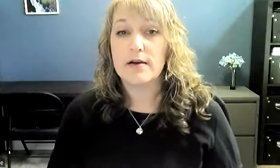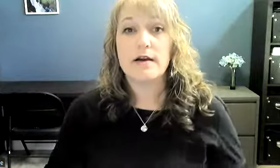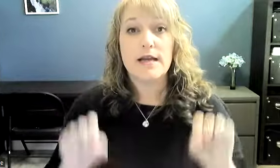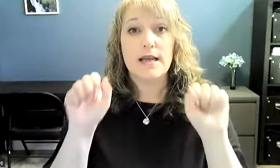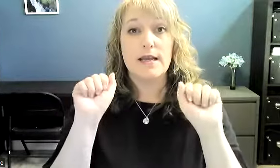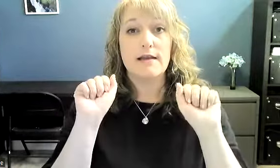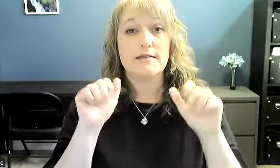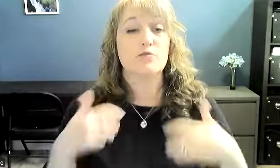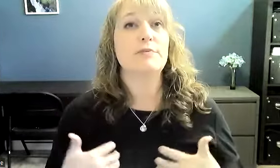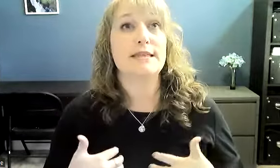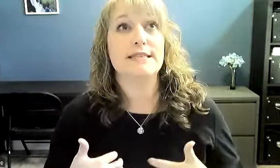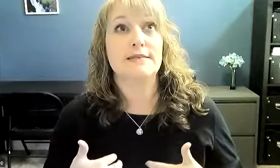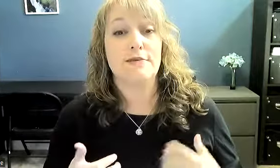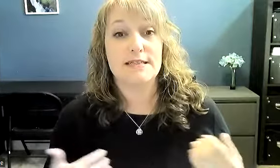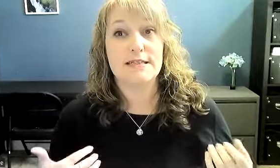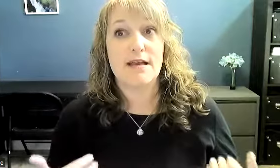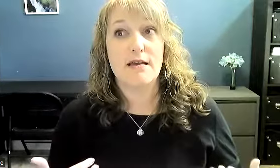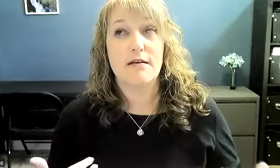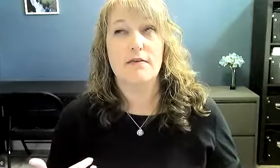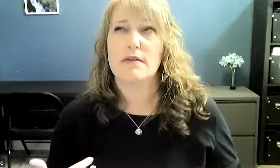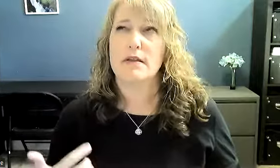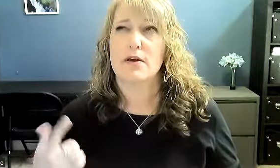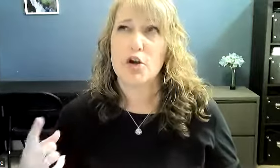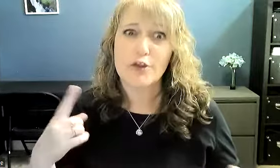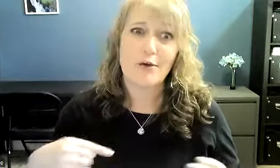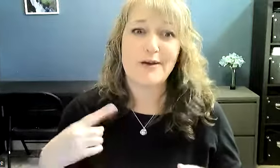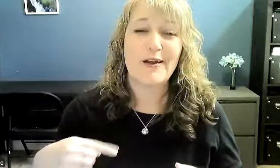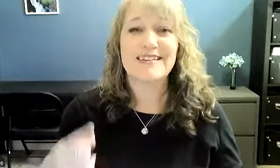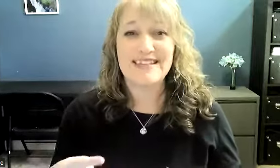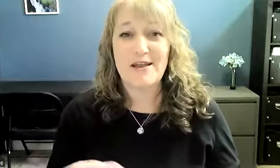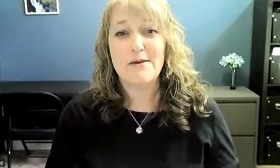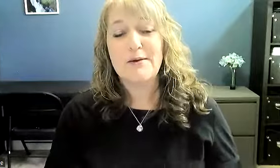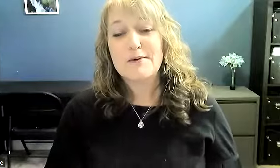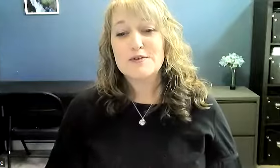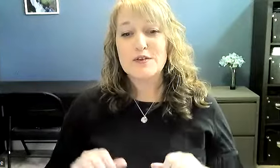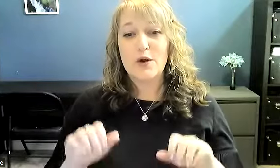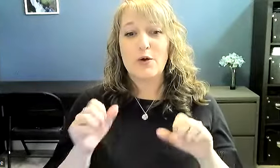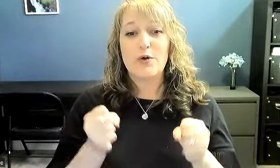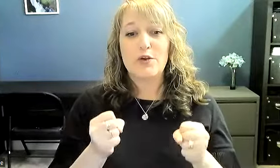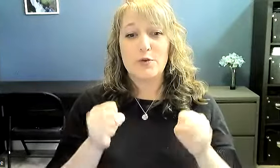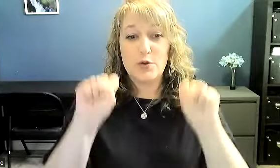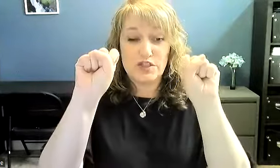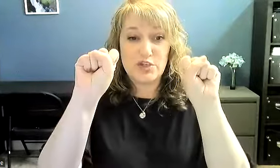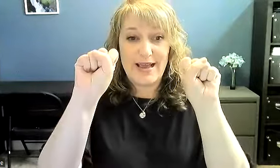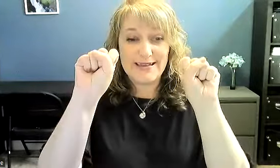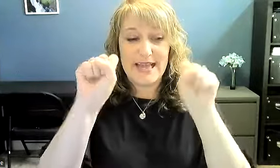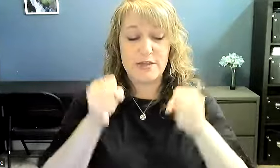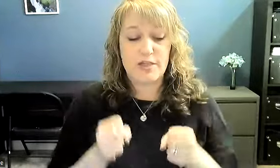Year is representative of the sun, of the earth going around the sun. So you want 2 S hand